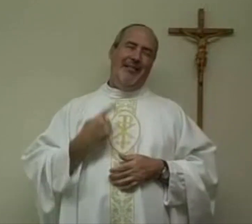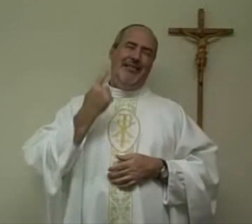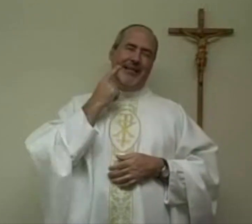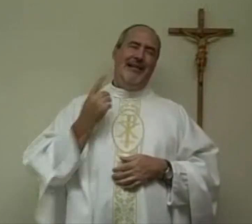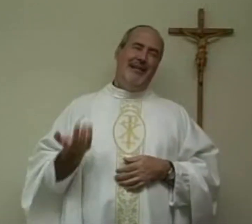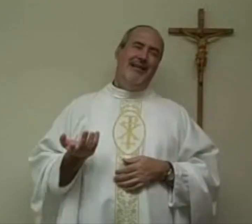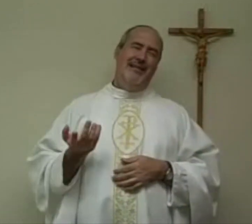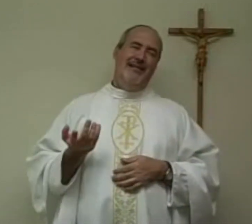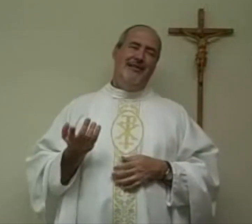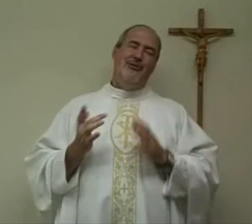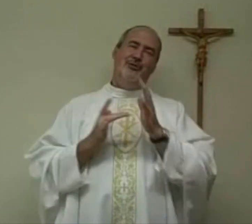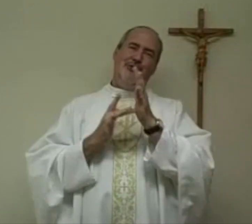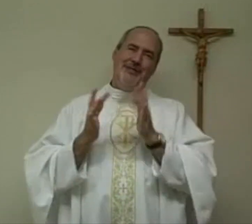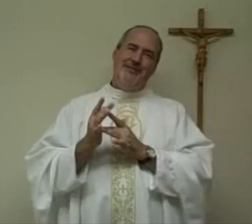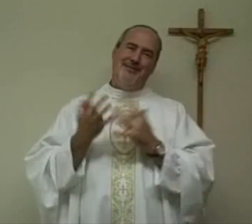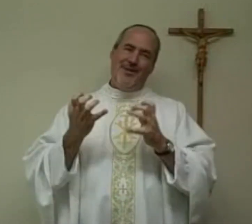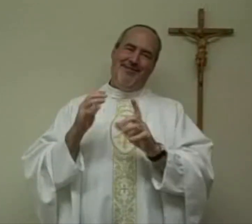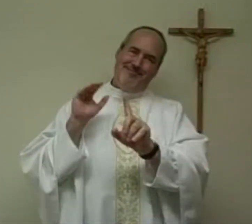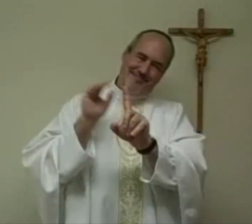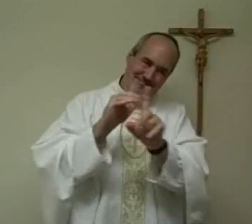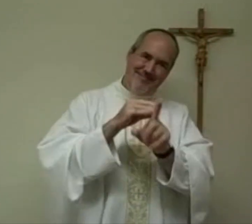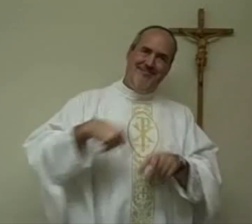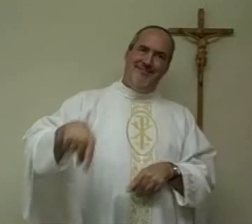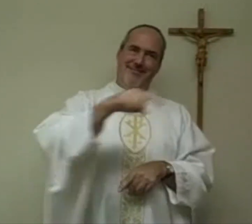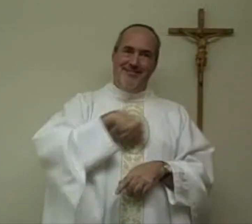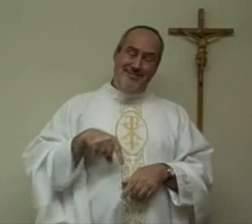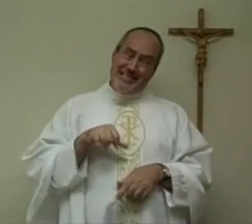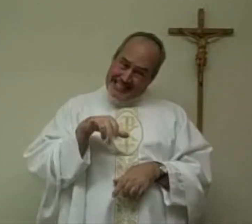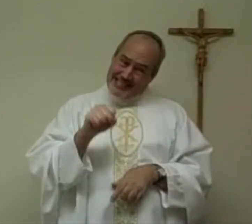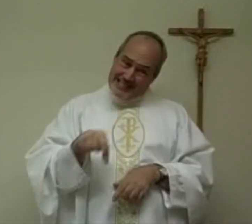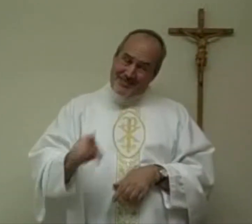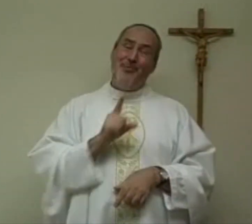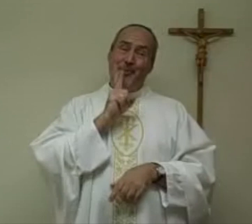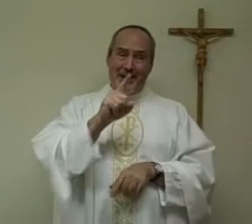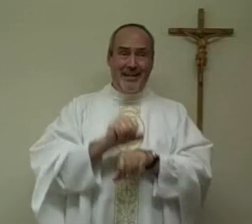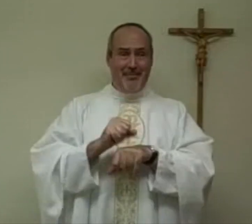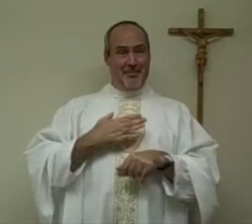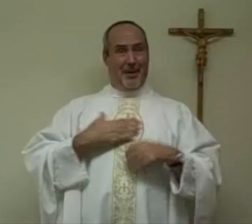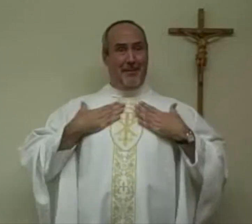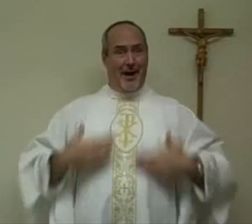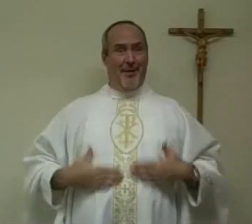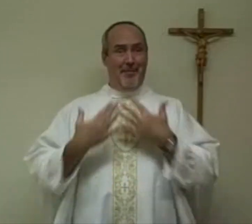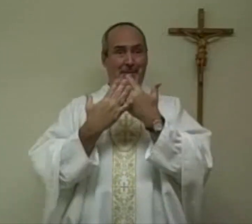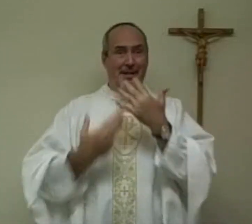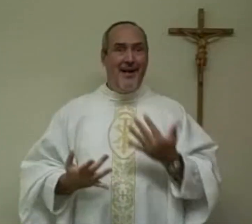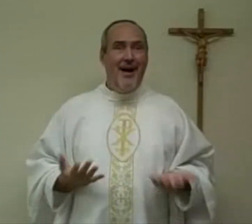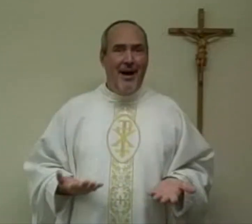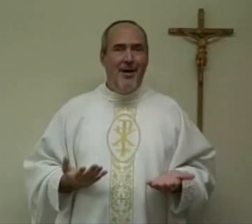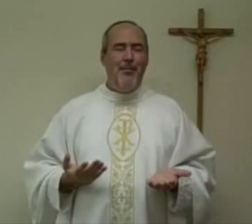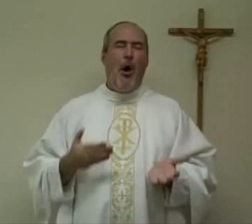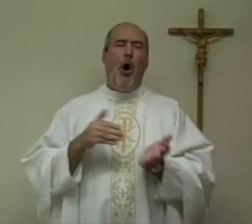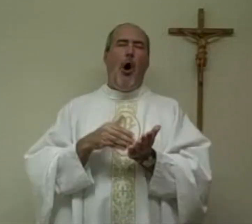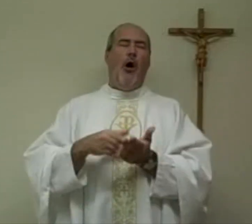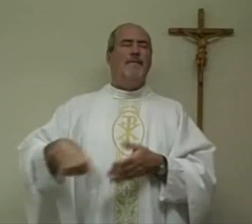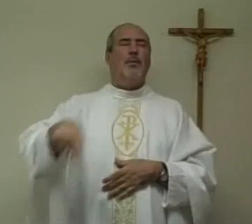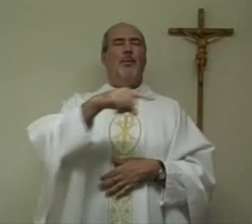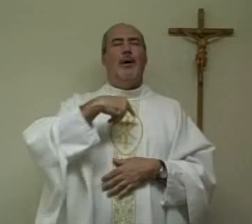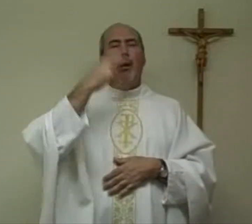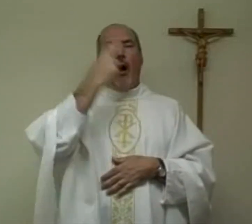are popping up all over the world? Well, I think it's a way for Jesus to remind us that, yes, this is my body and this is